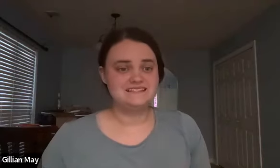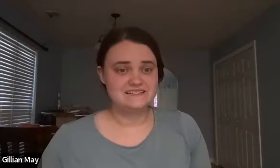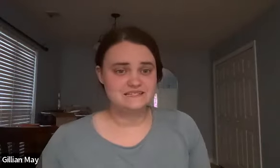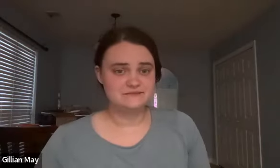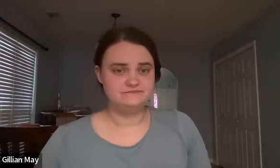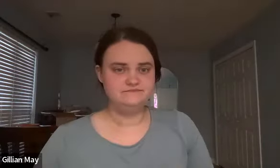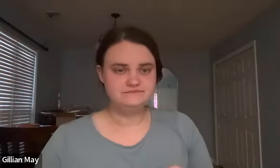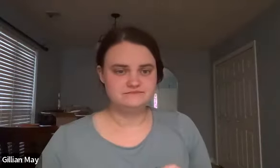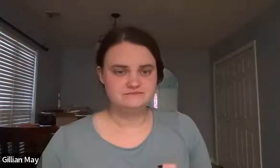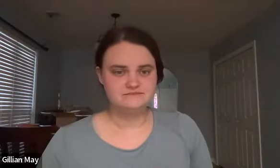6,